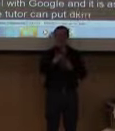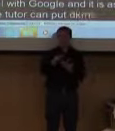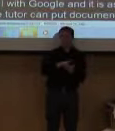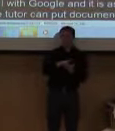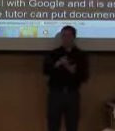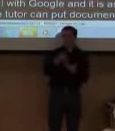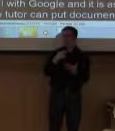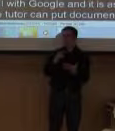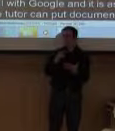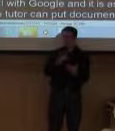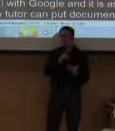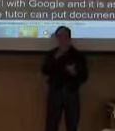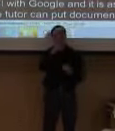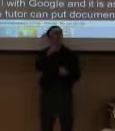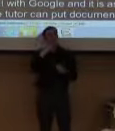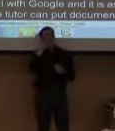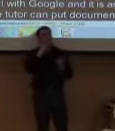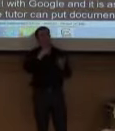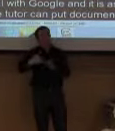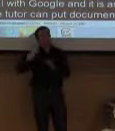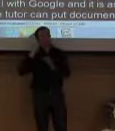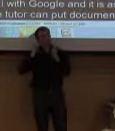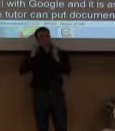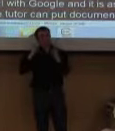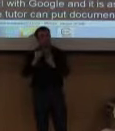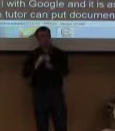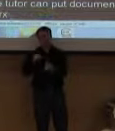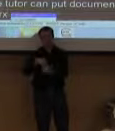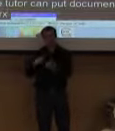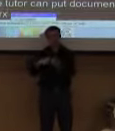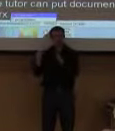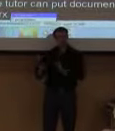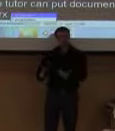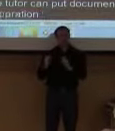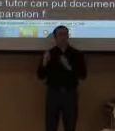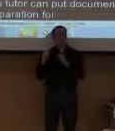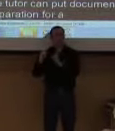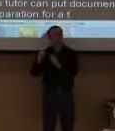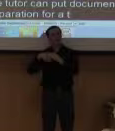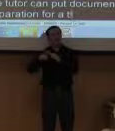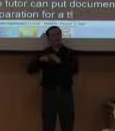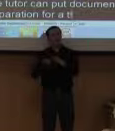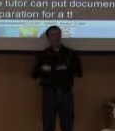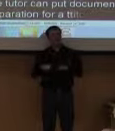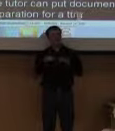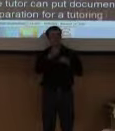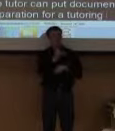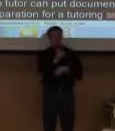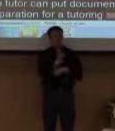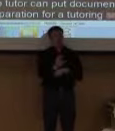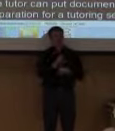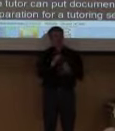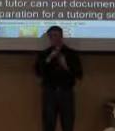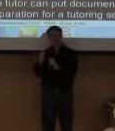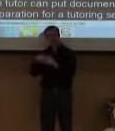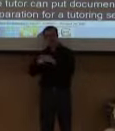then in preparation for a tutoring session with a specific student, can grant access levels of that document to the